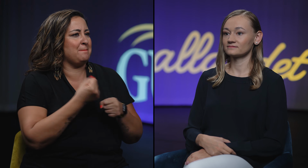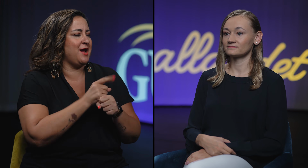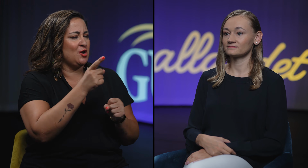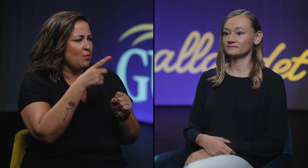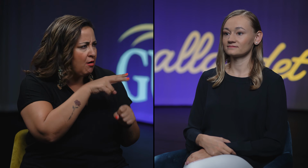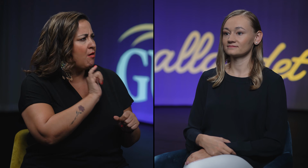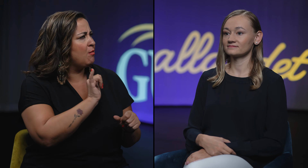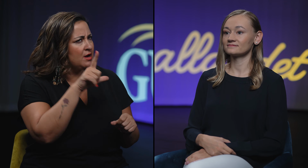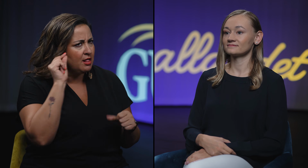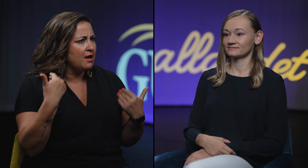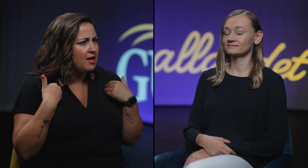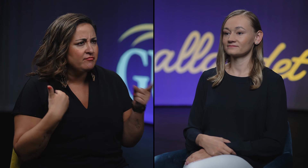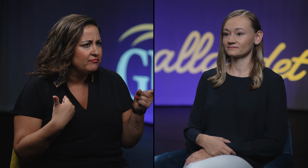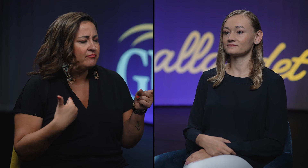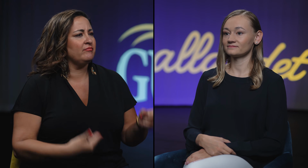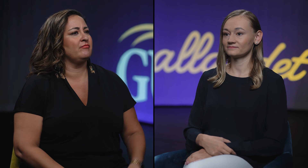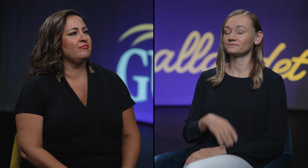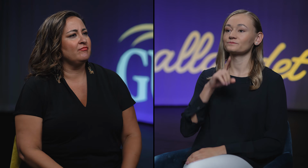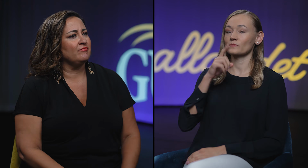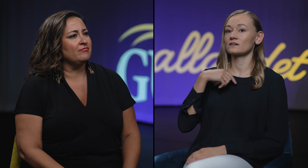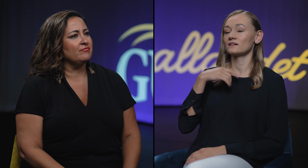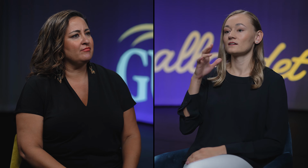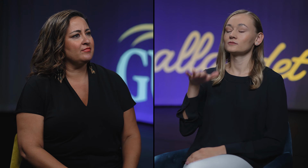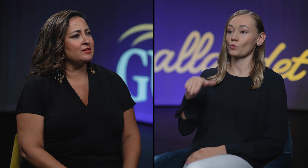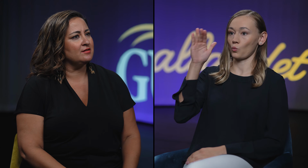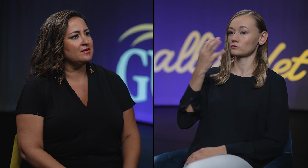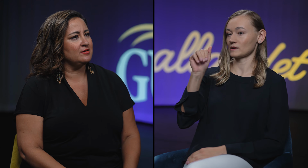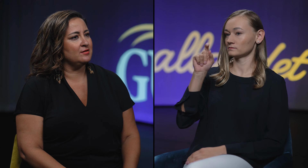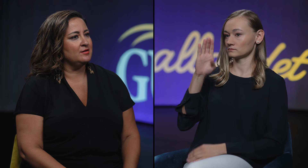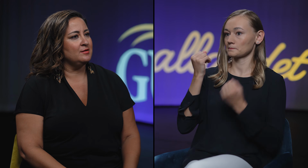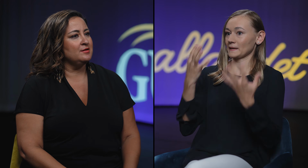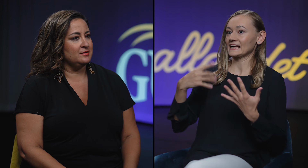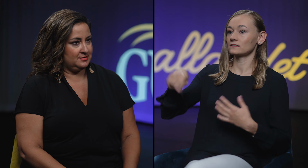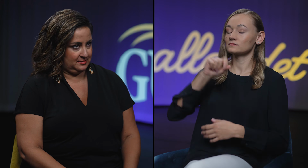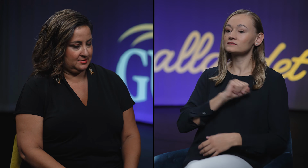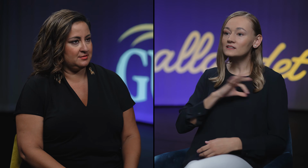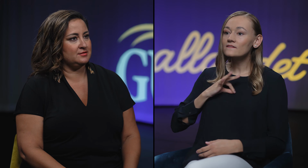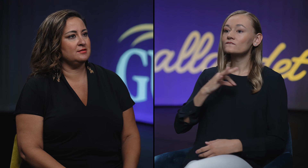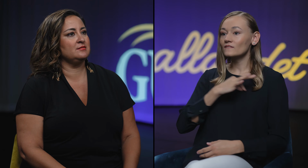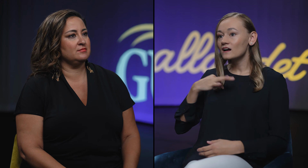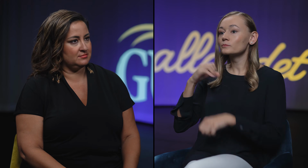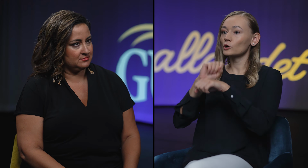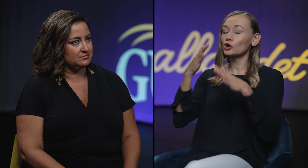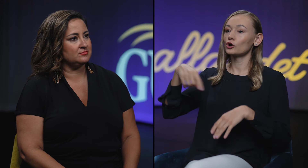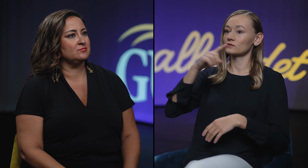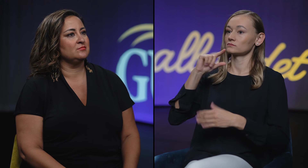what Gallaudet has? Growing up in ASDB, a lot of staff and faculty were Gallaudet